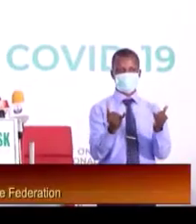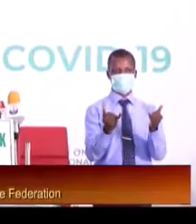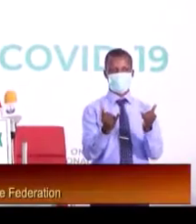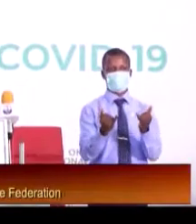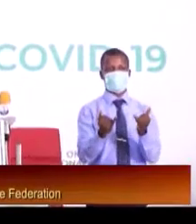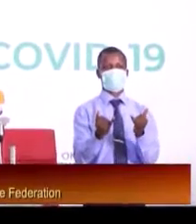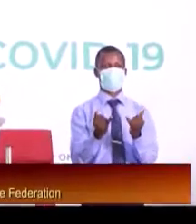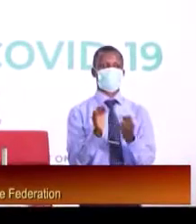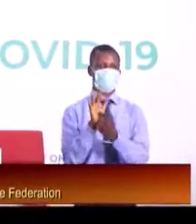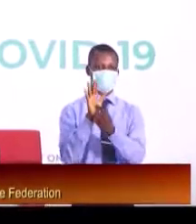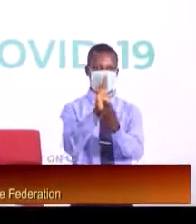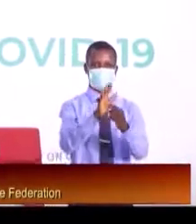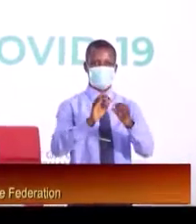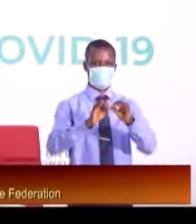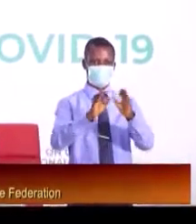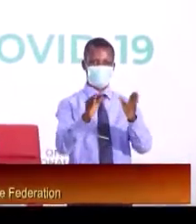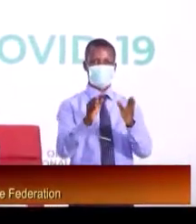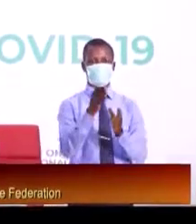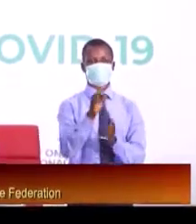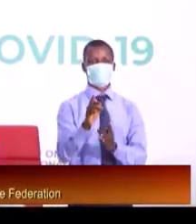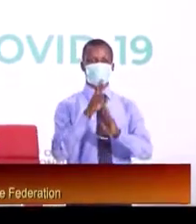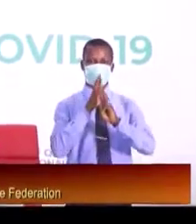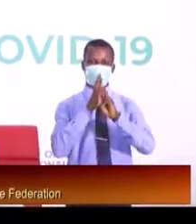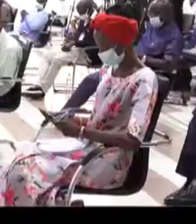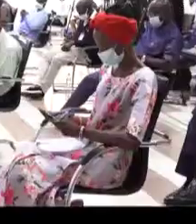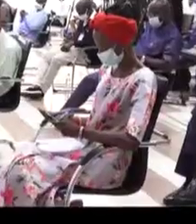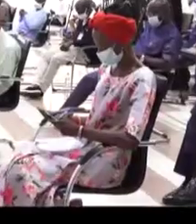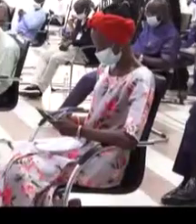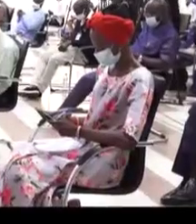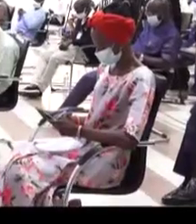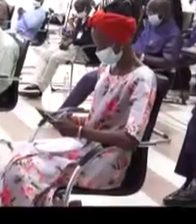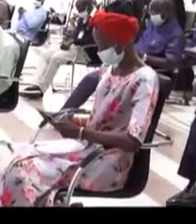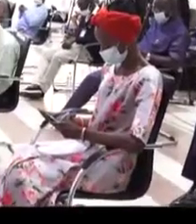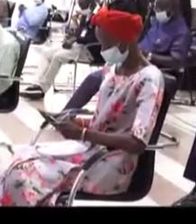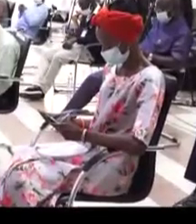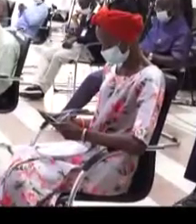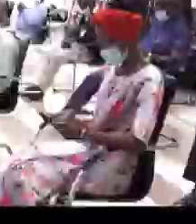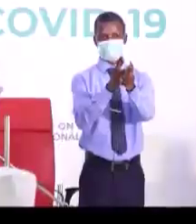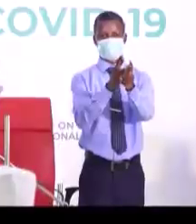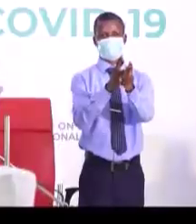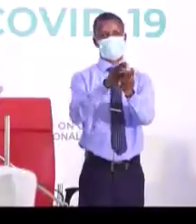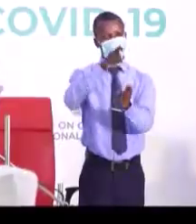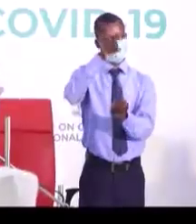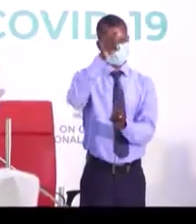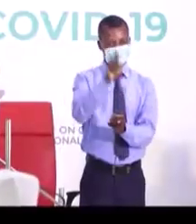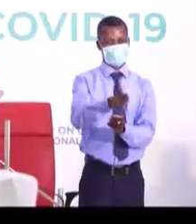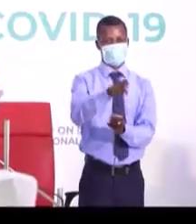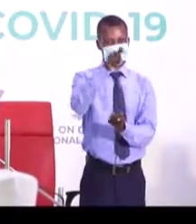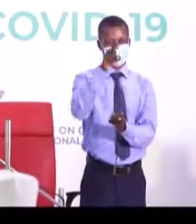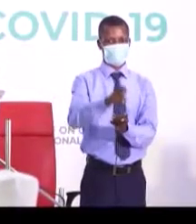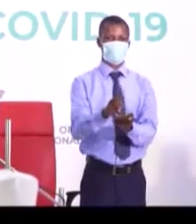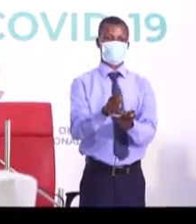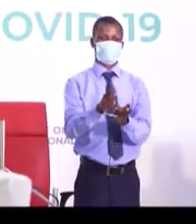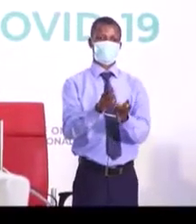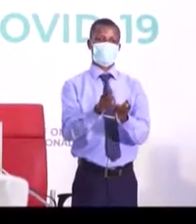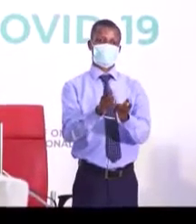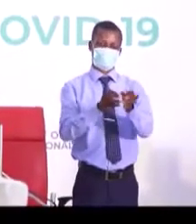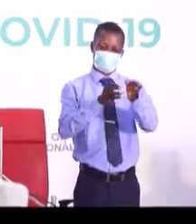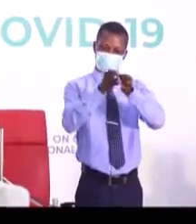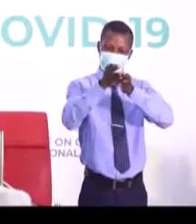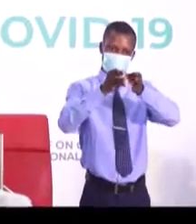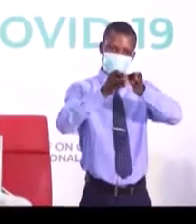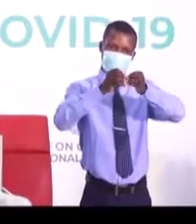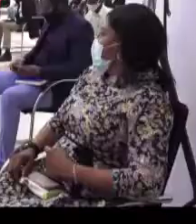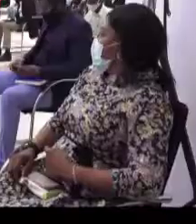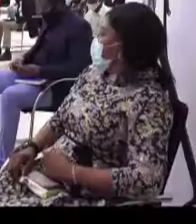this phase of the response is very critical. The response needs to be decentralized to the